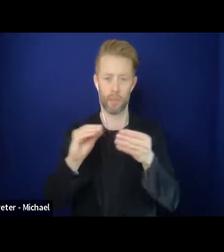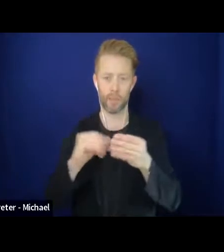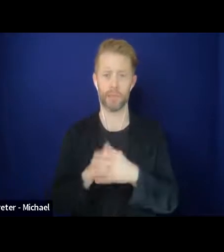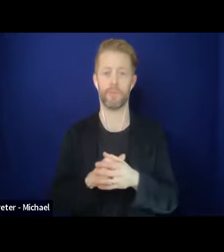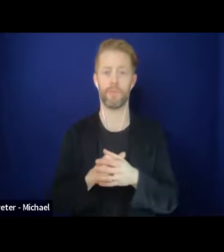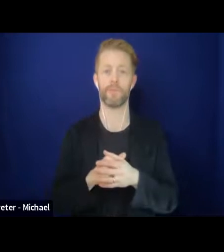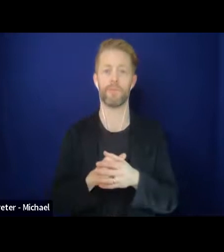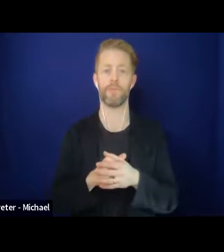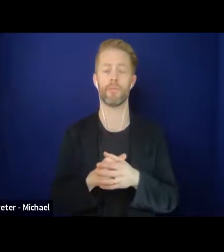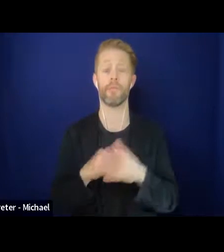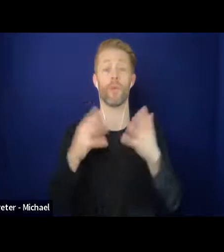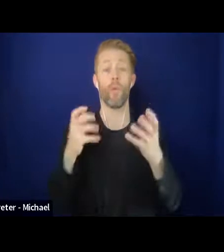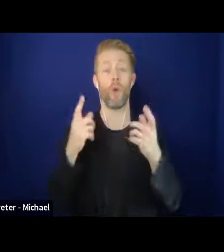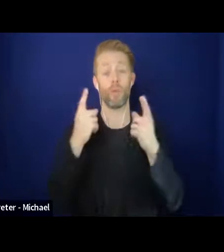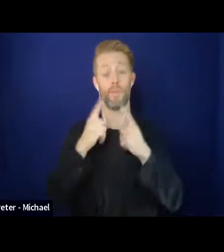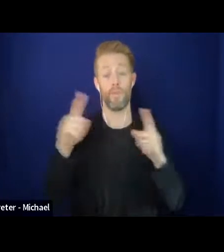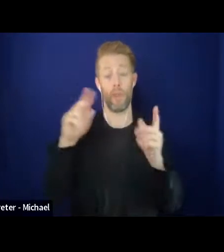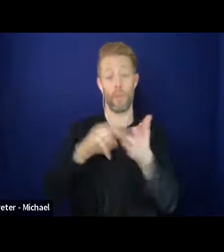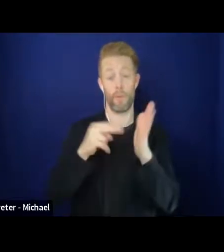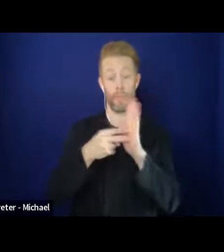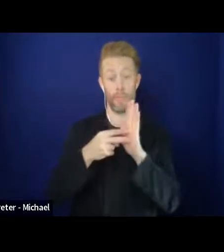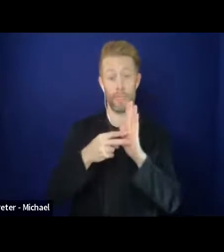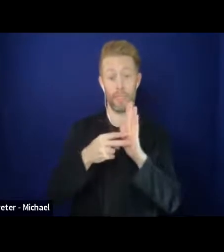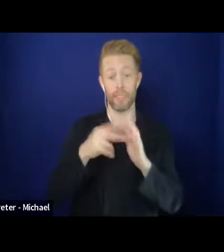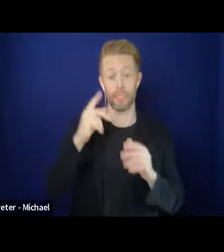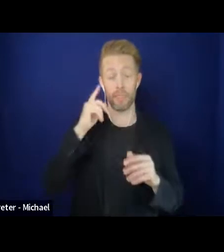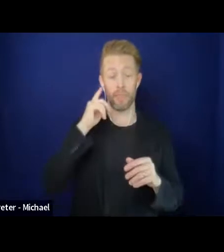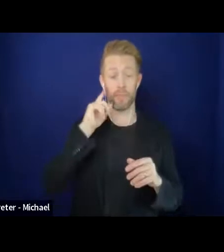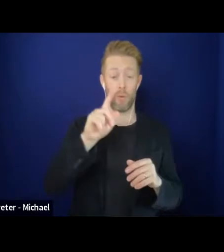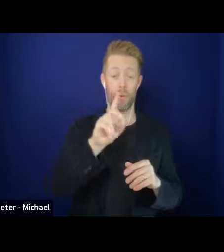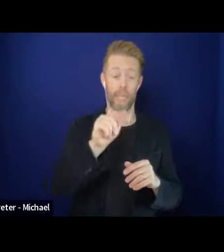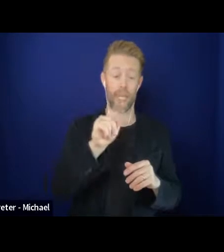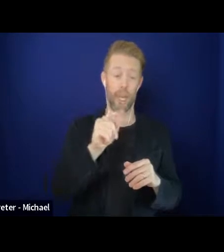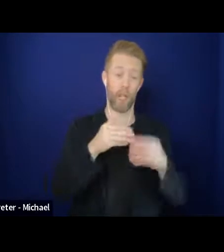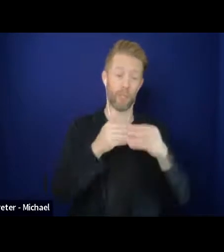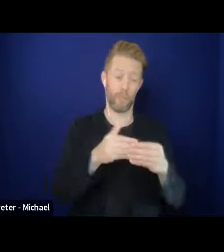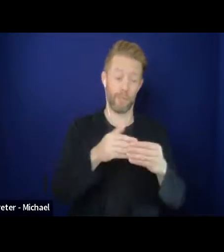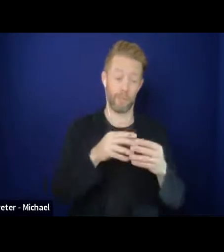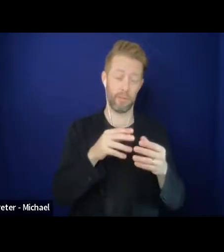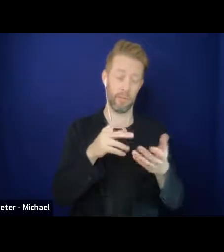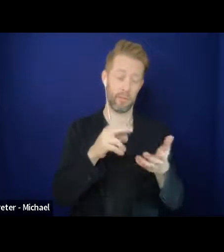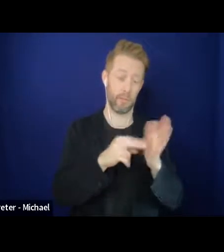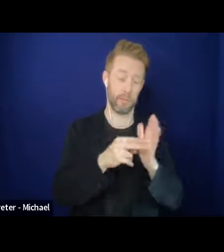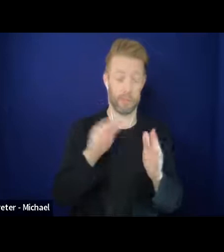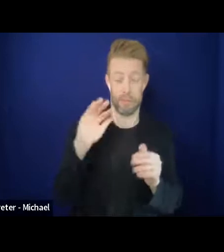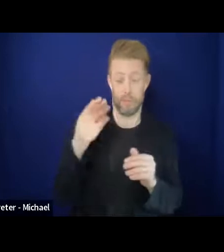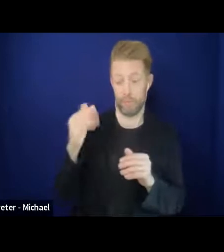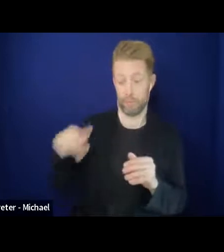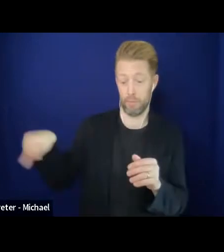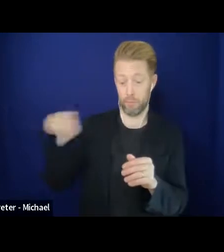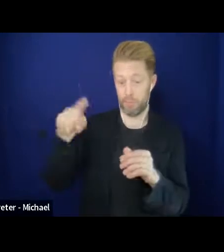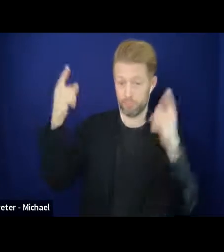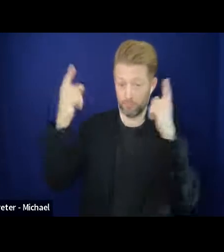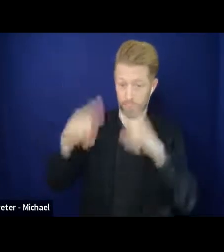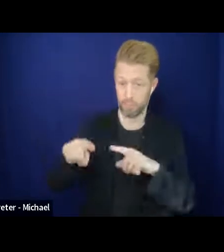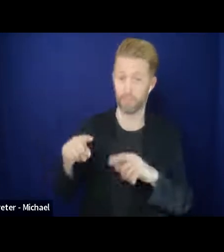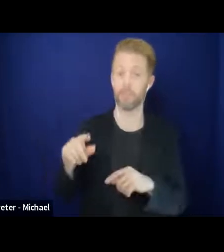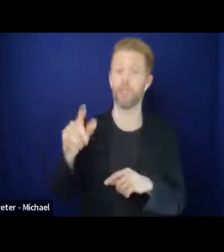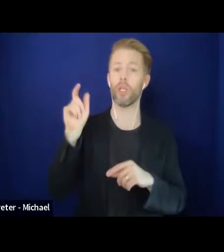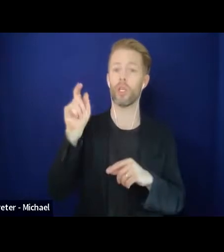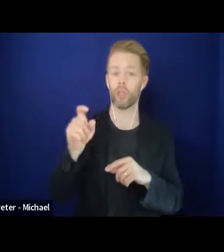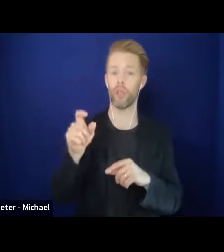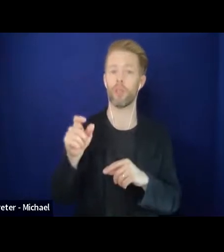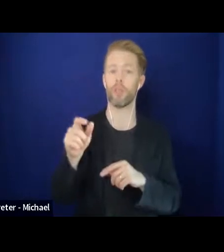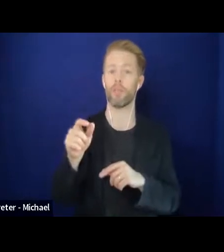to fulfill the purposes for which data-driven decision makings are implemented, it seems that we're all saying that they should only be informed by the data